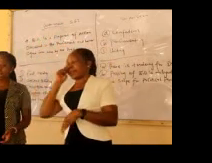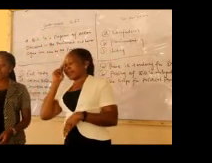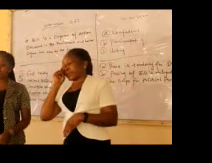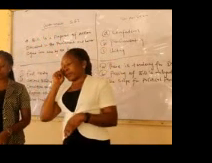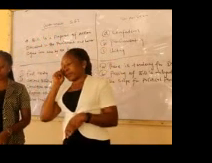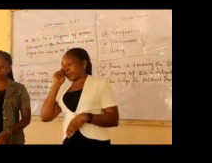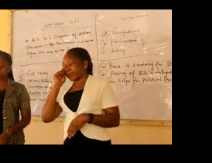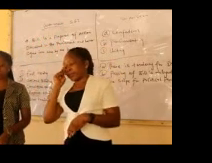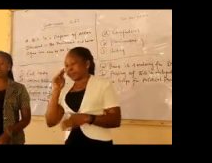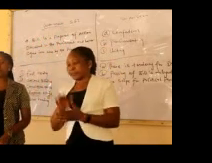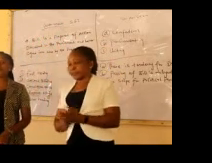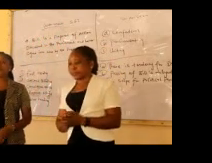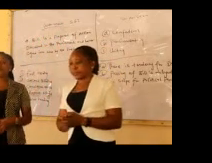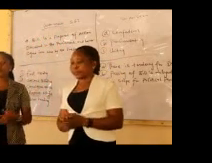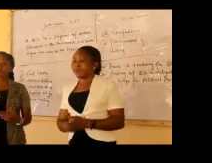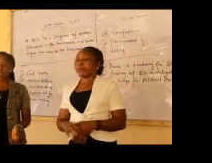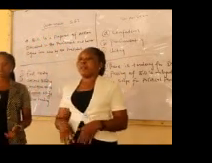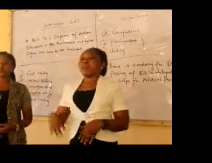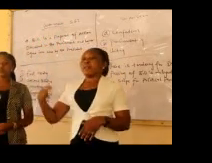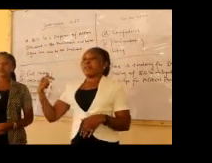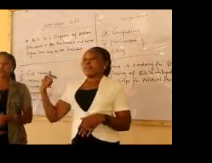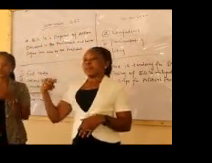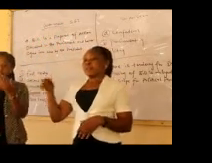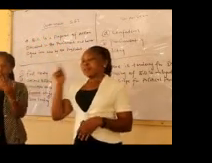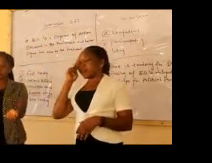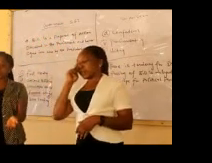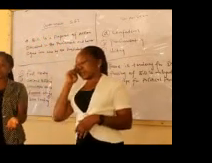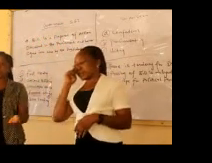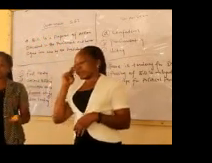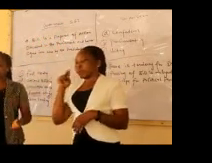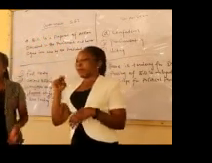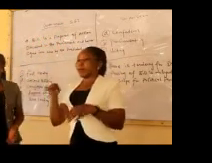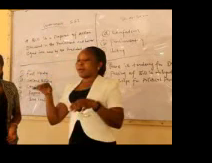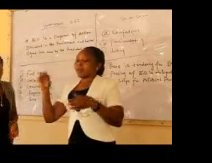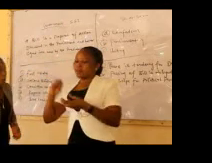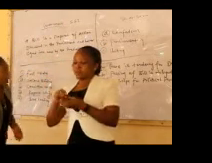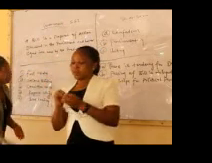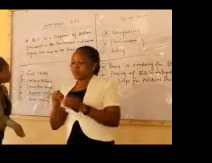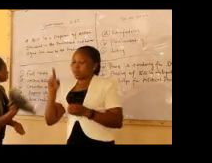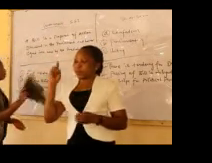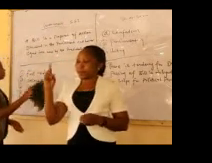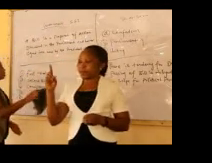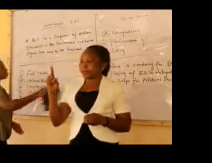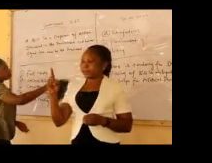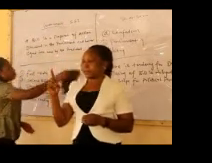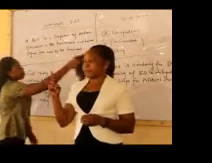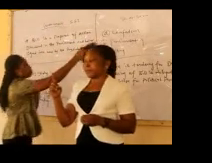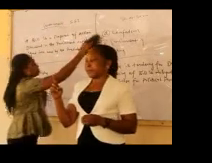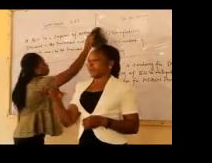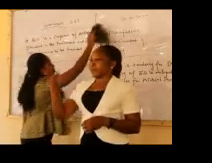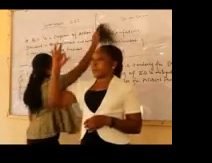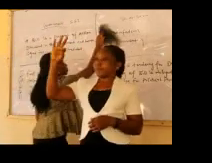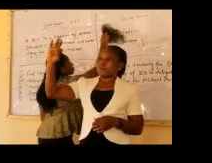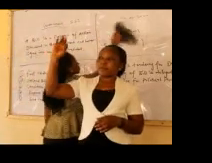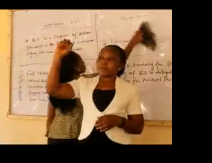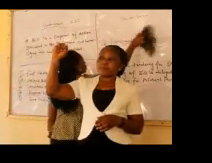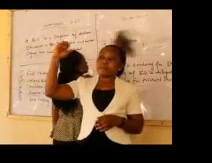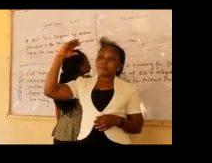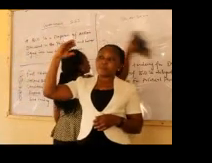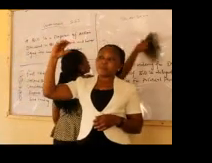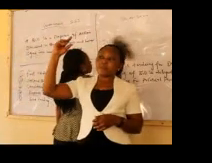is large. These are some of the things we write. Size of the country, 1.